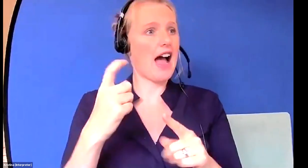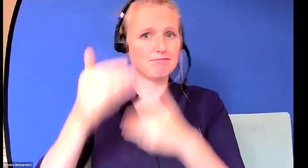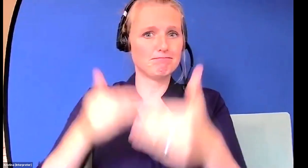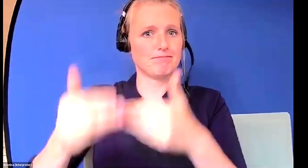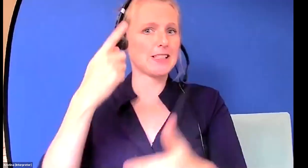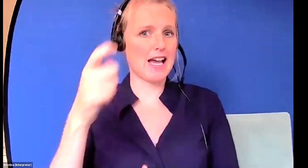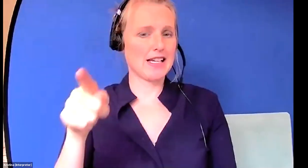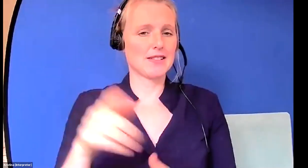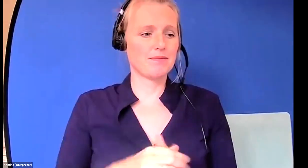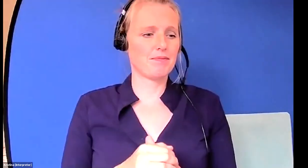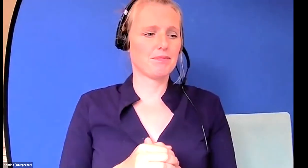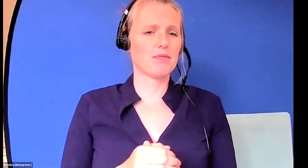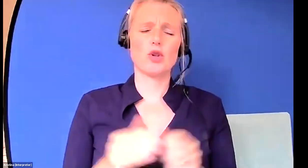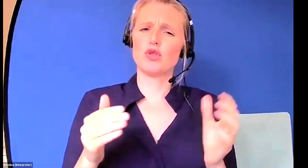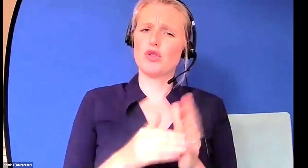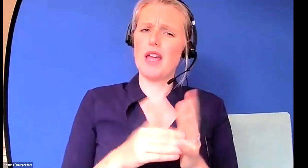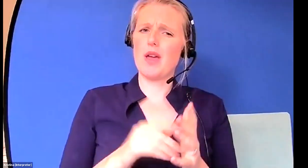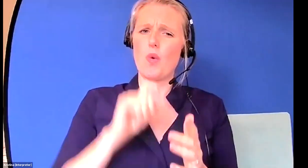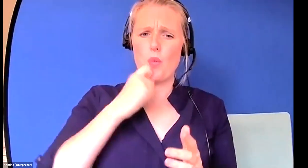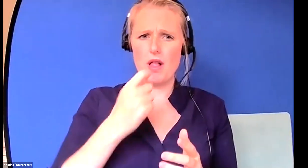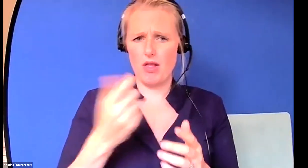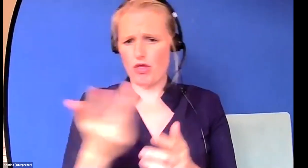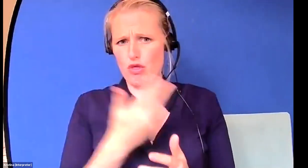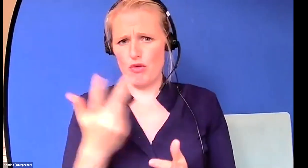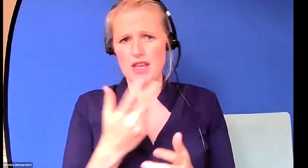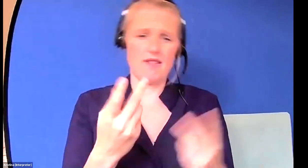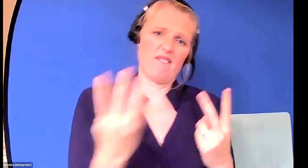deliberate question. We bring the different contributions together